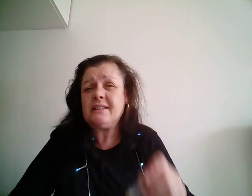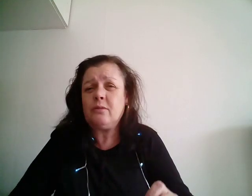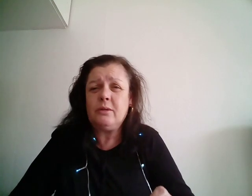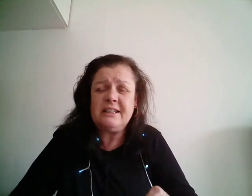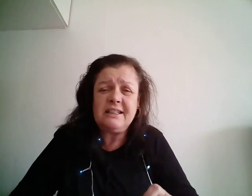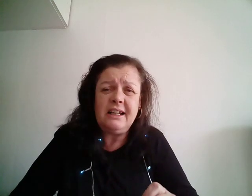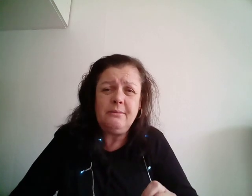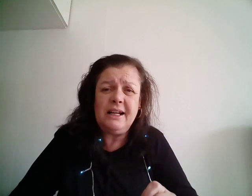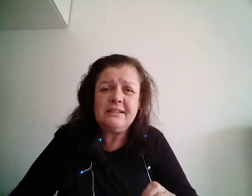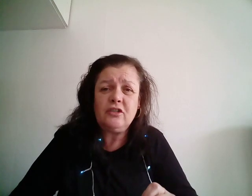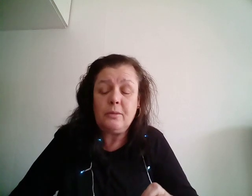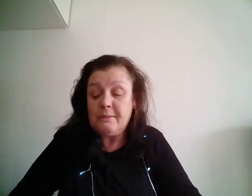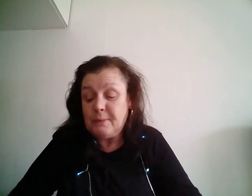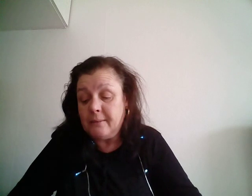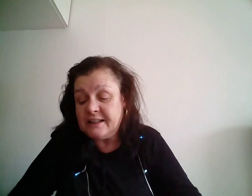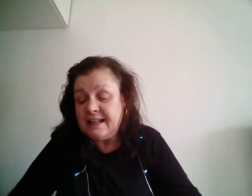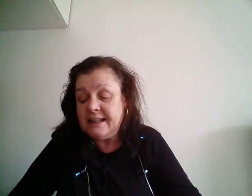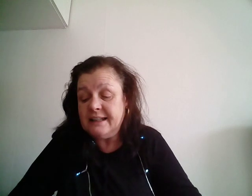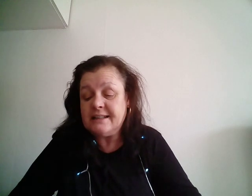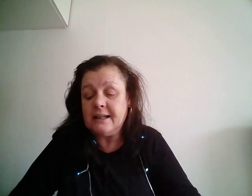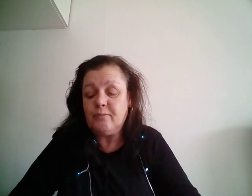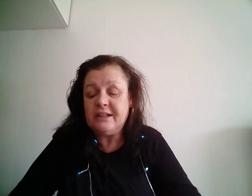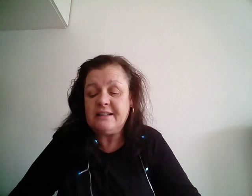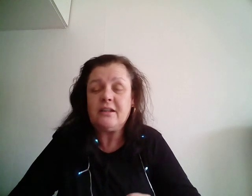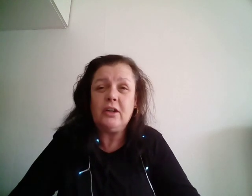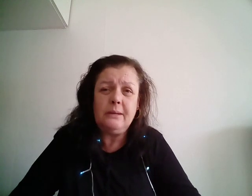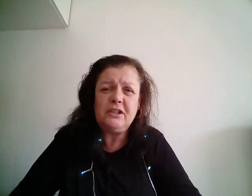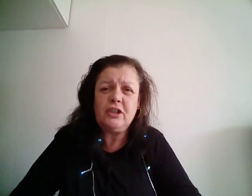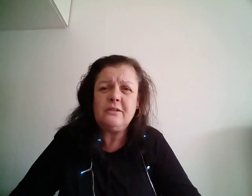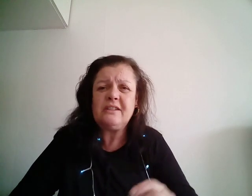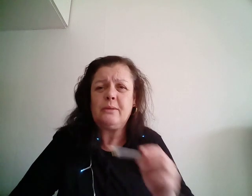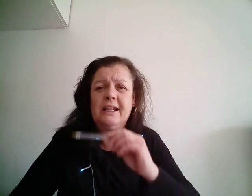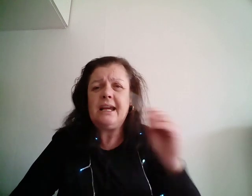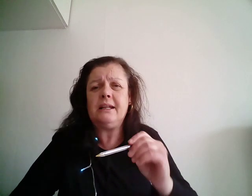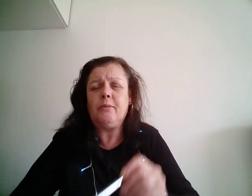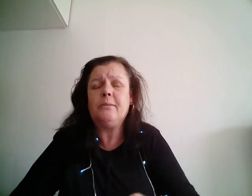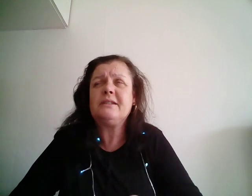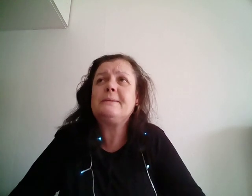that's what I wanted to tell you, my delicious babies. But I'm going to tell you this, this is on a bit shoot as well, okay, in a moment. But